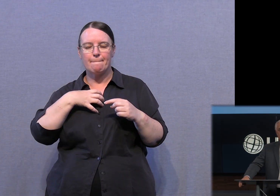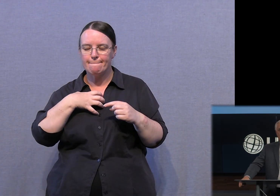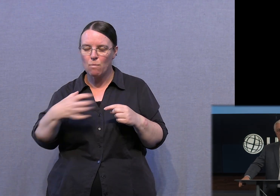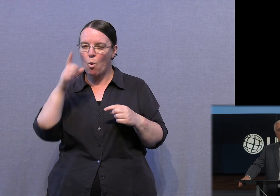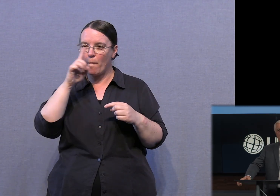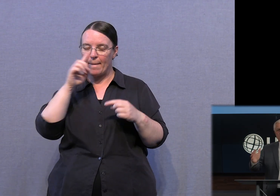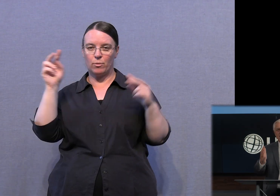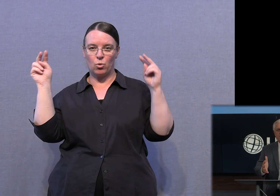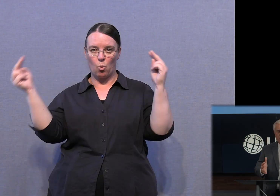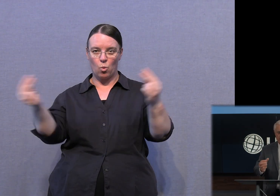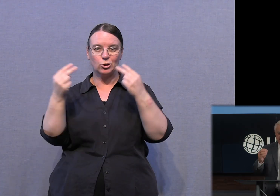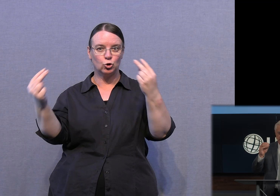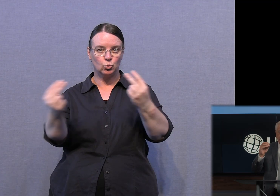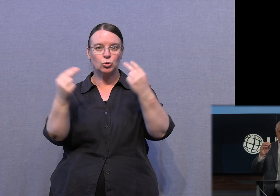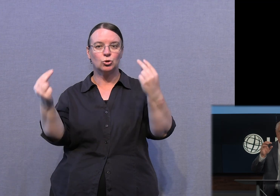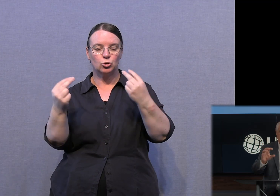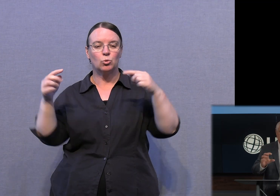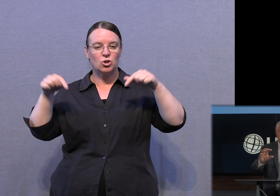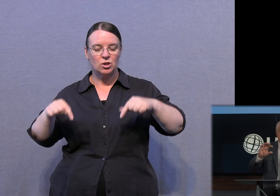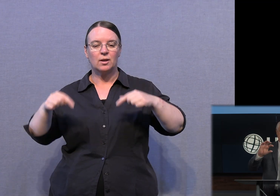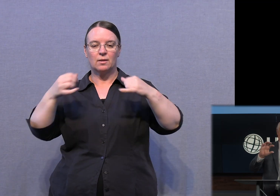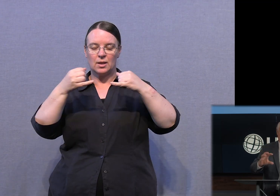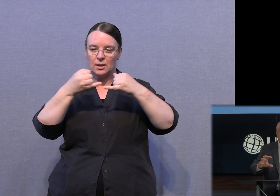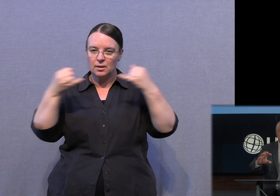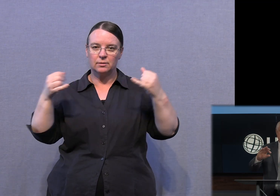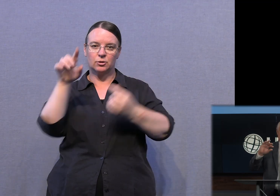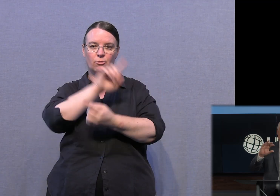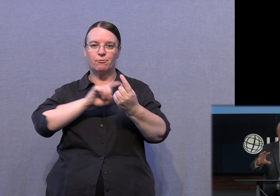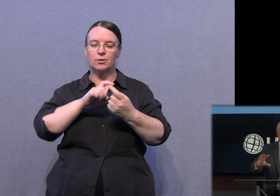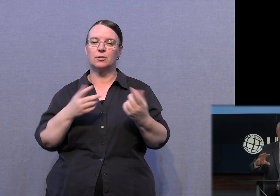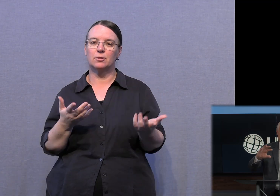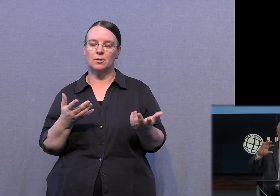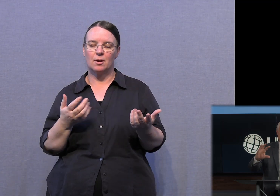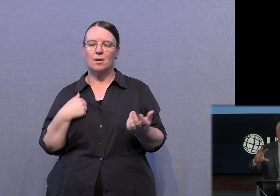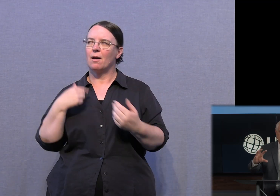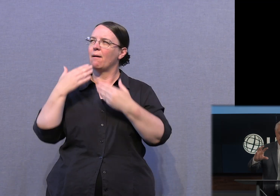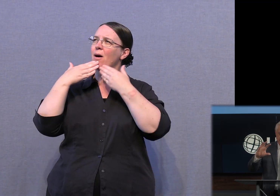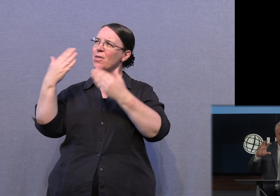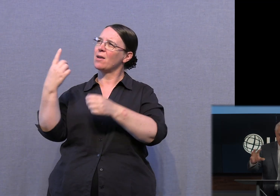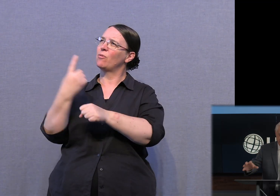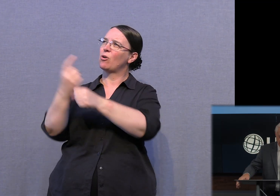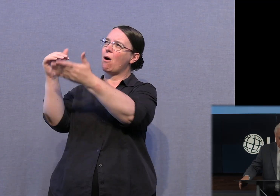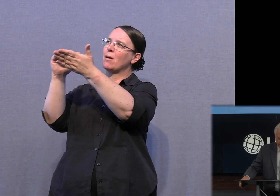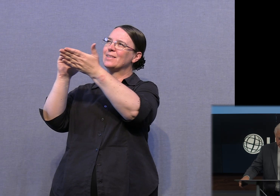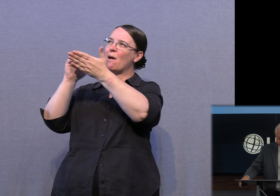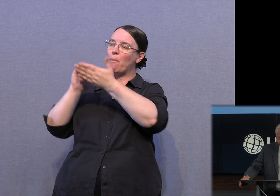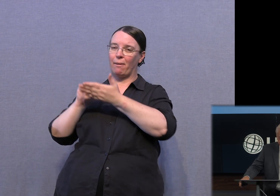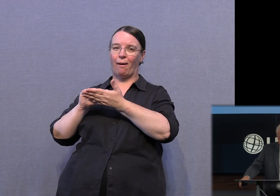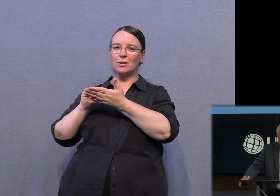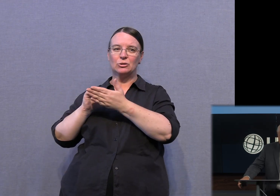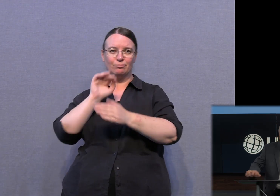anywhere. And so I'm thankful that God is helping us to reach people in innovative